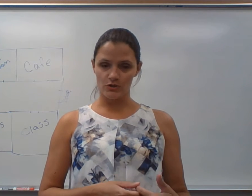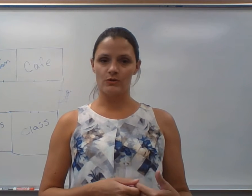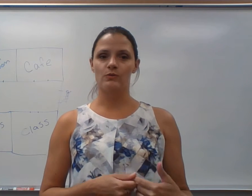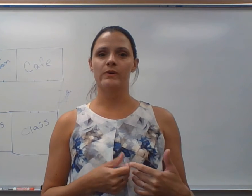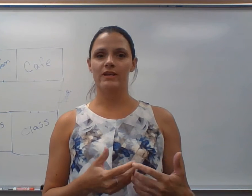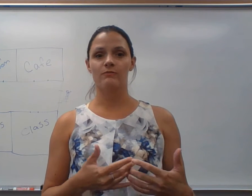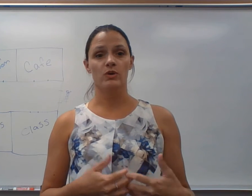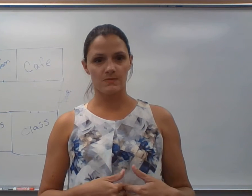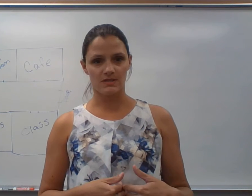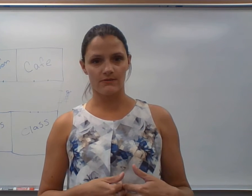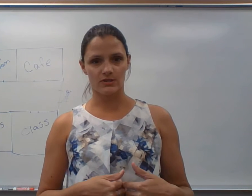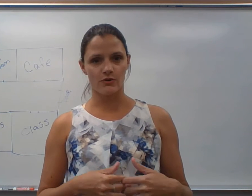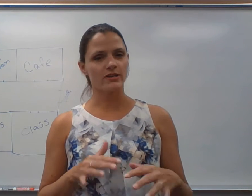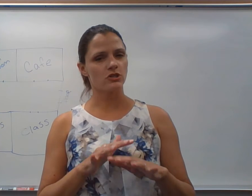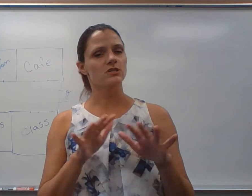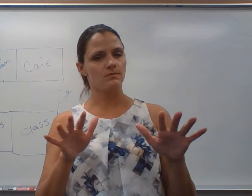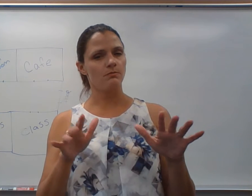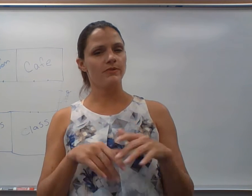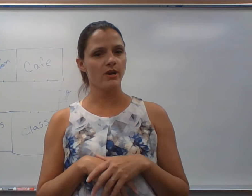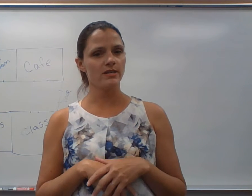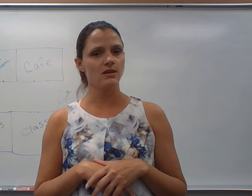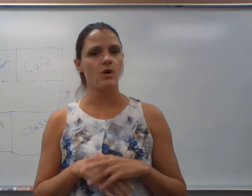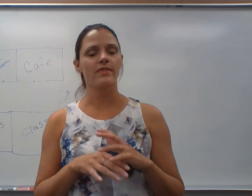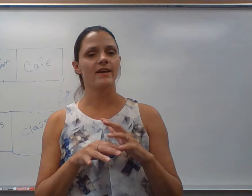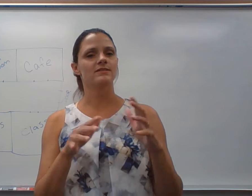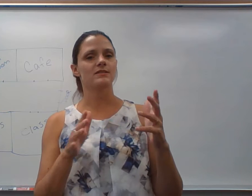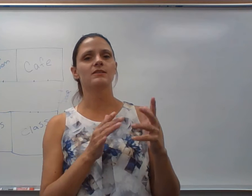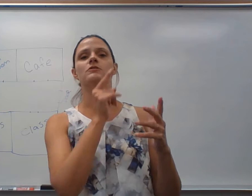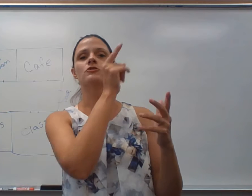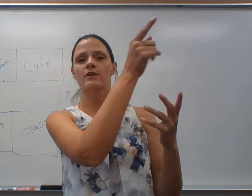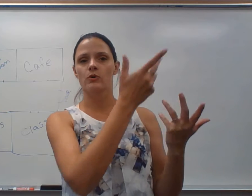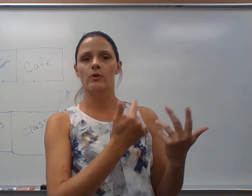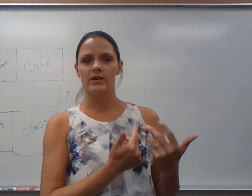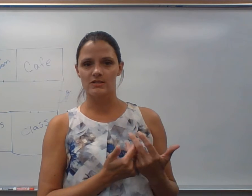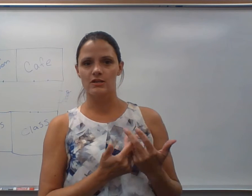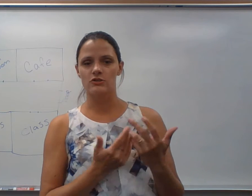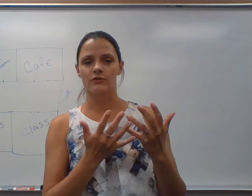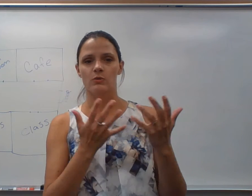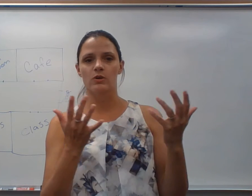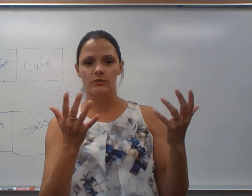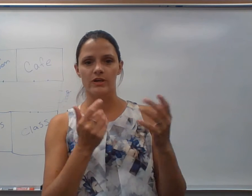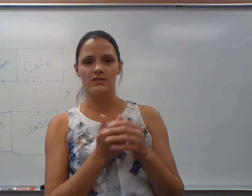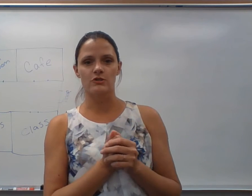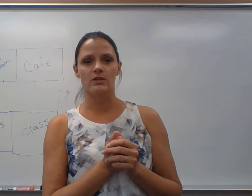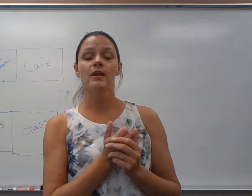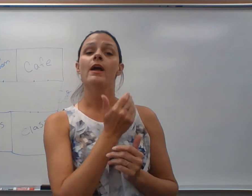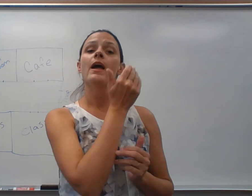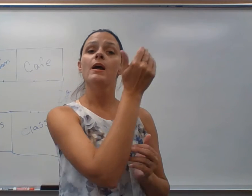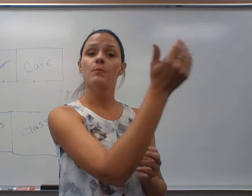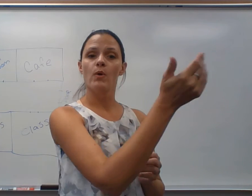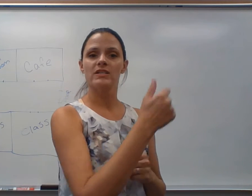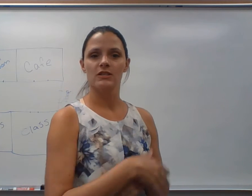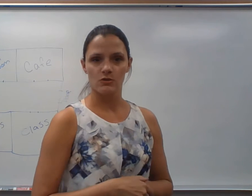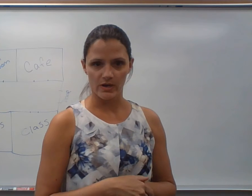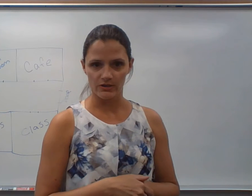2, we give more specific directions. But for ASL 1, it's general orientation, real world orientation, and pointing to where you're